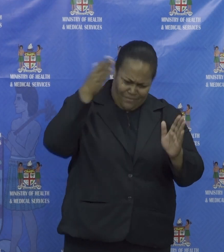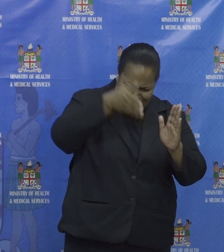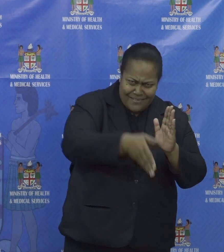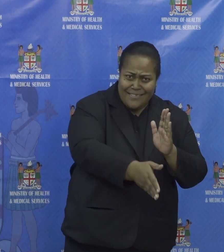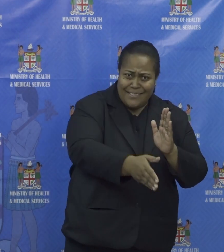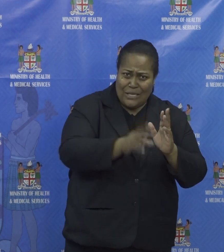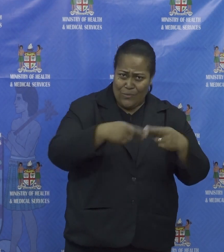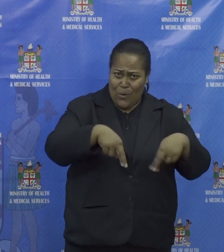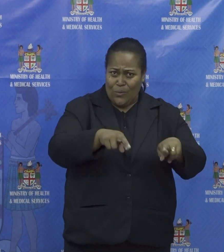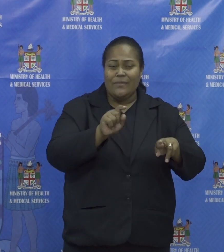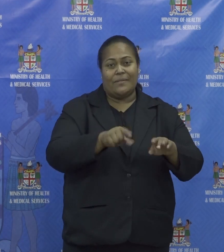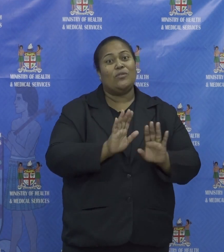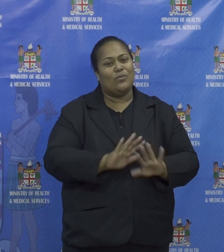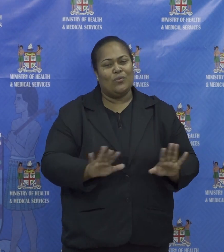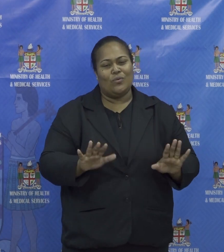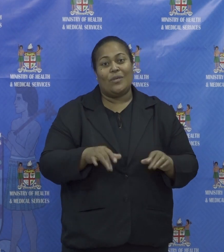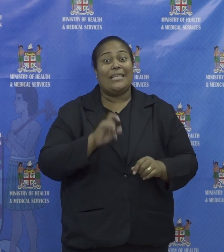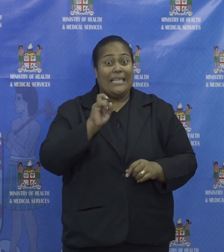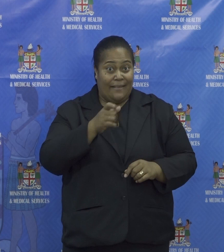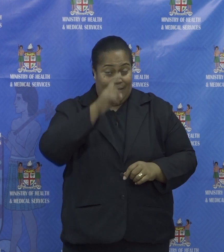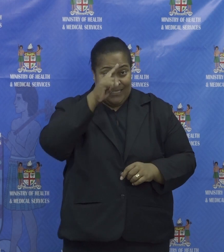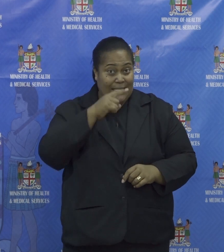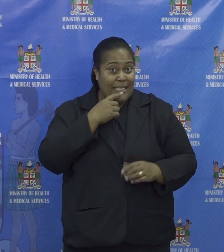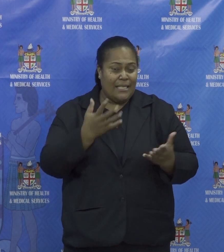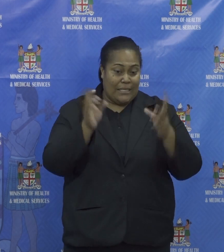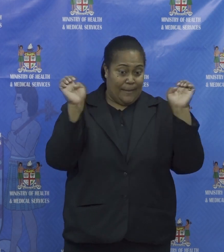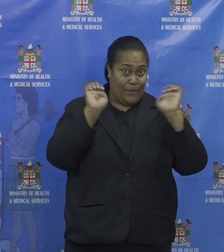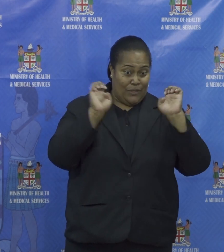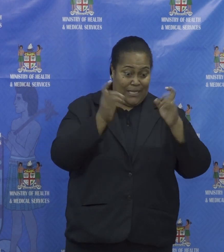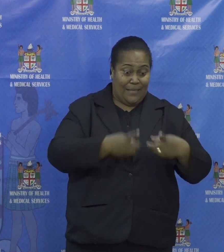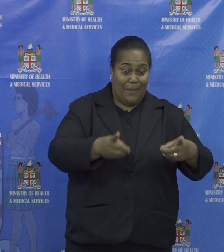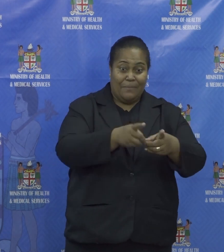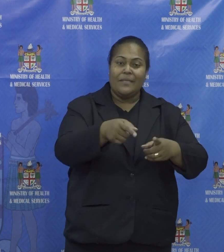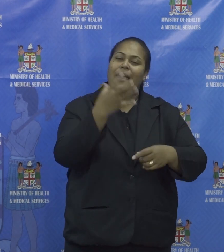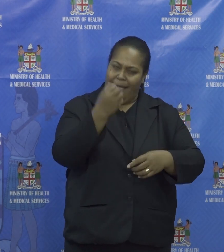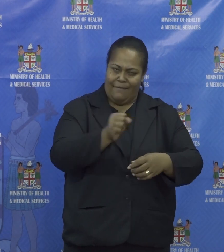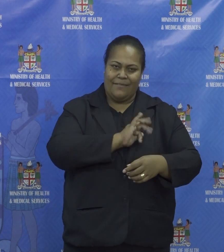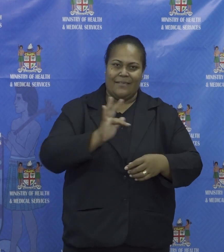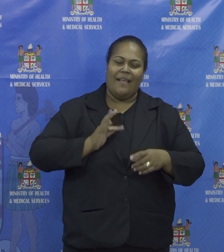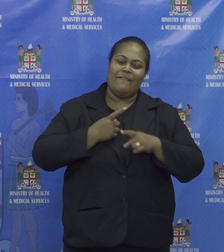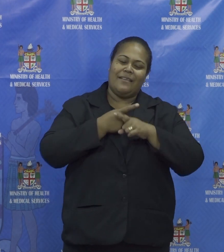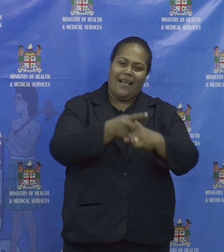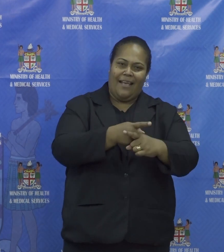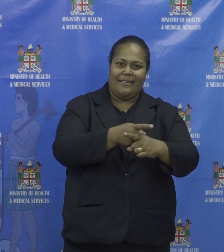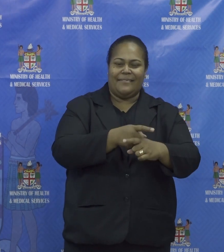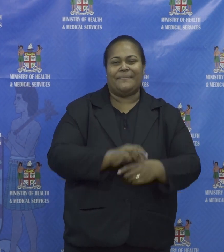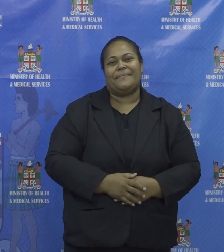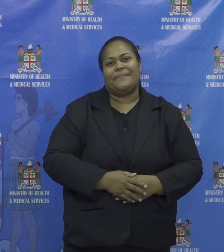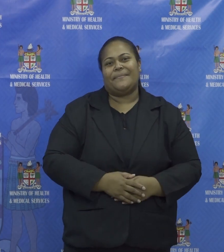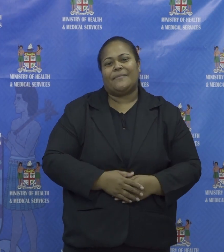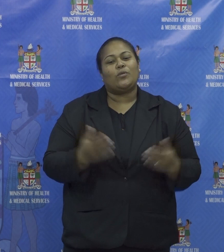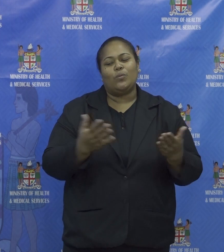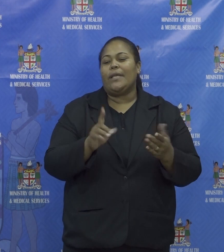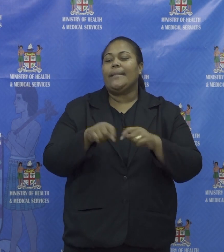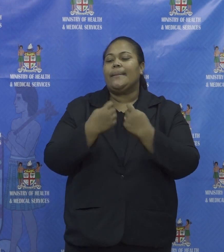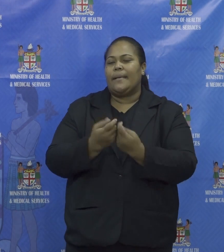adult or children. When you come to the emergency department, you'll be directed to where there's a